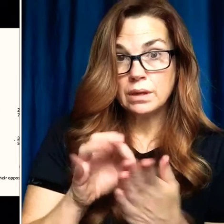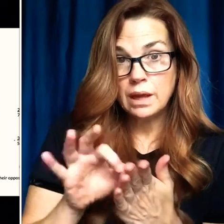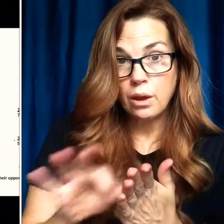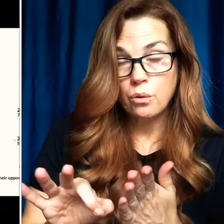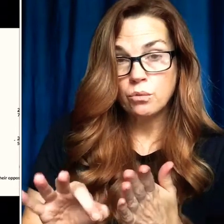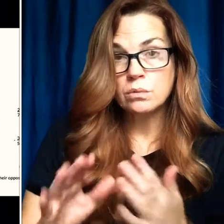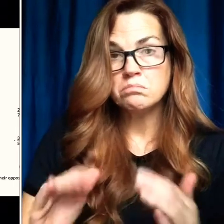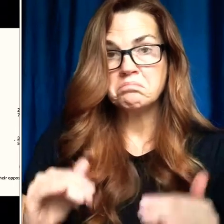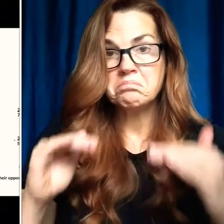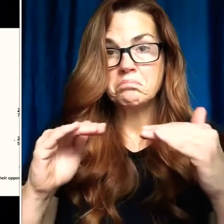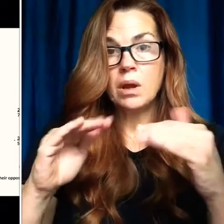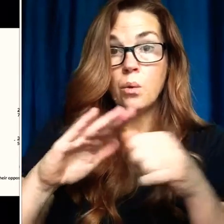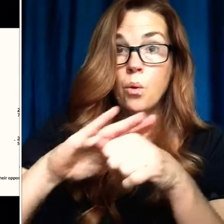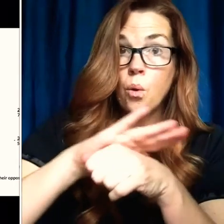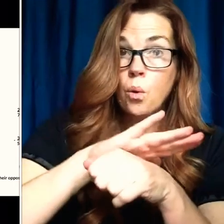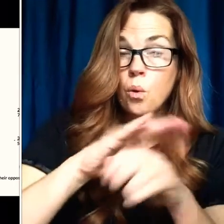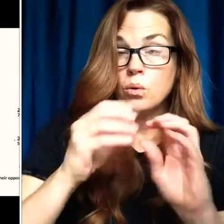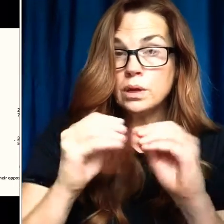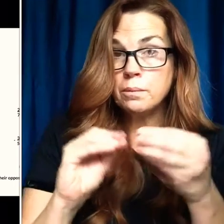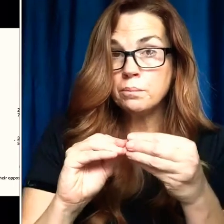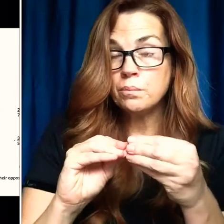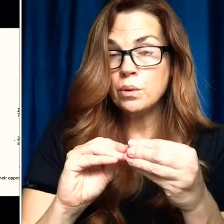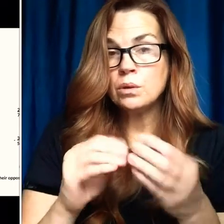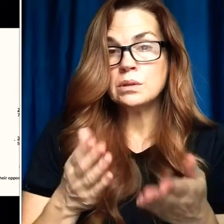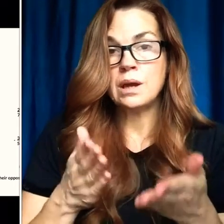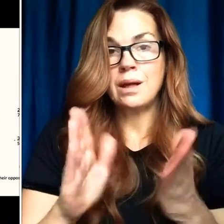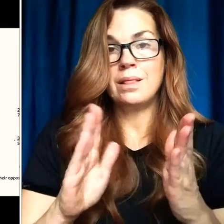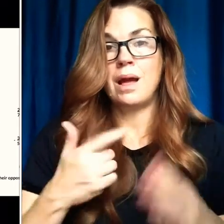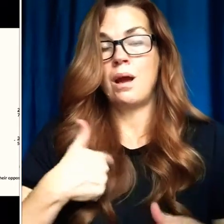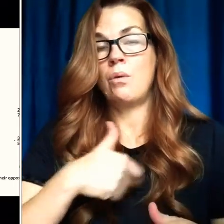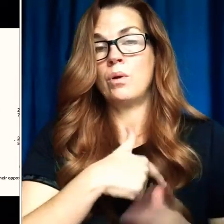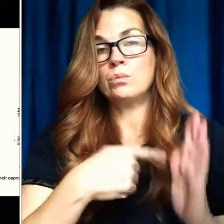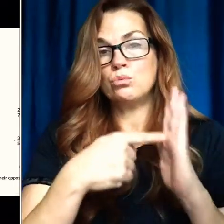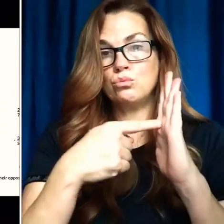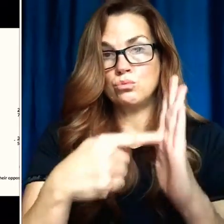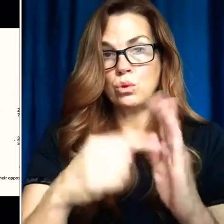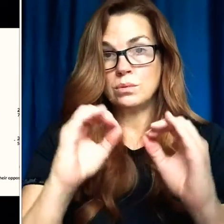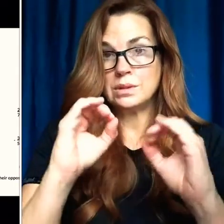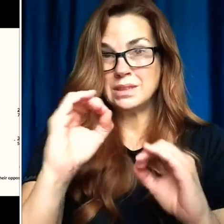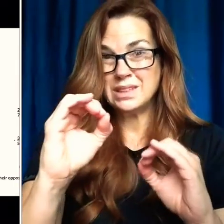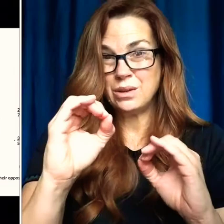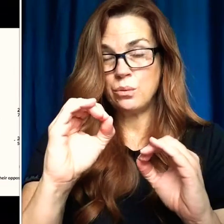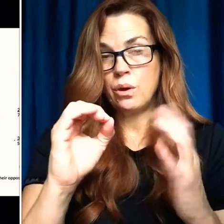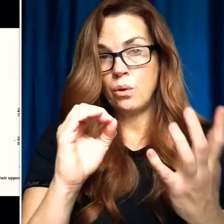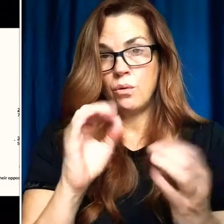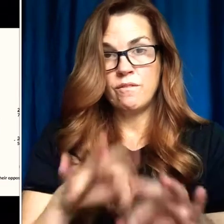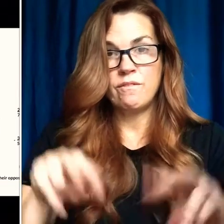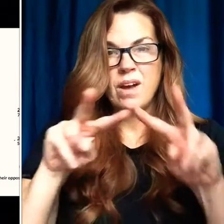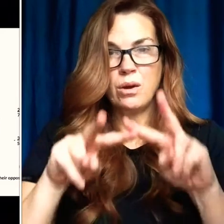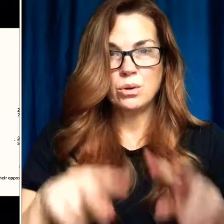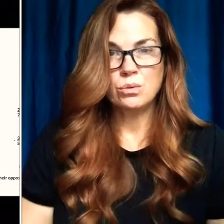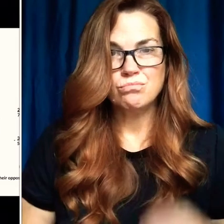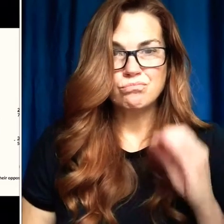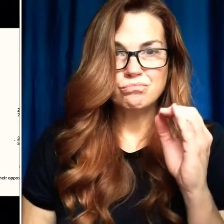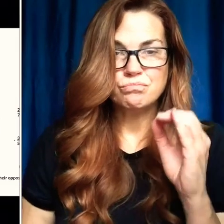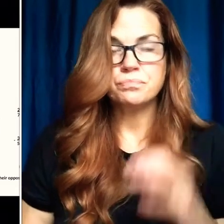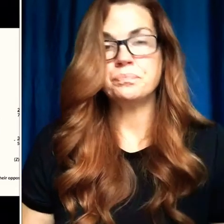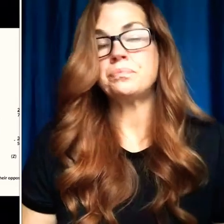0. The next set is known as integers. Integers uses the symbol